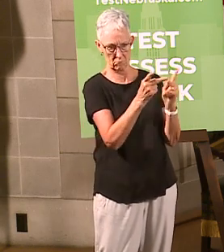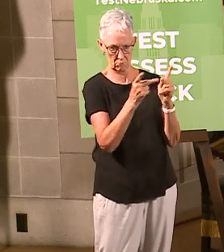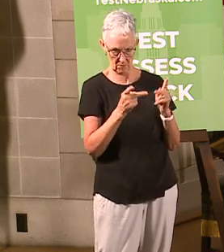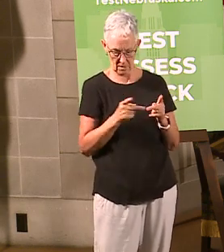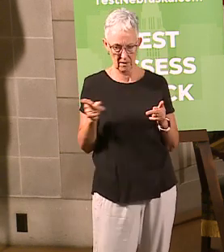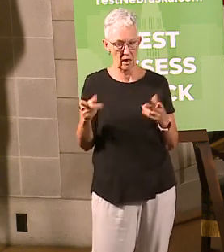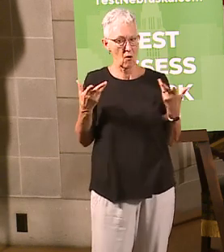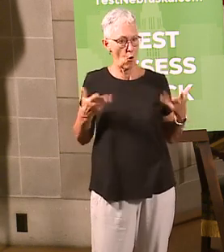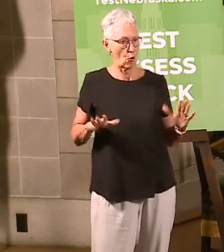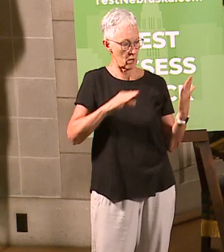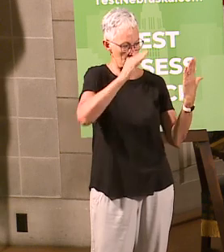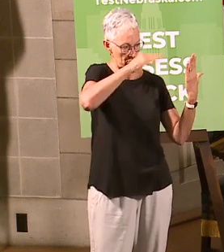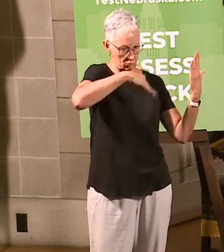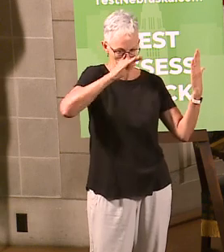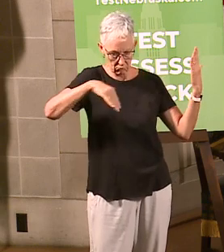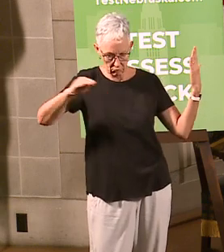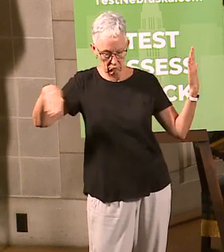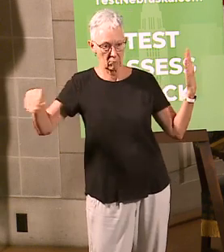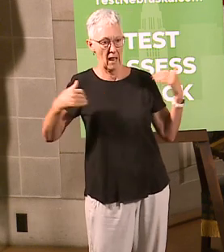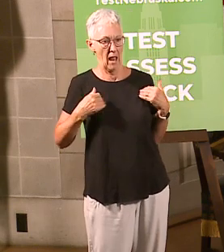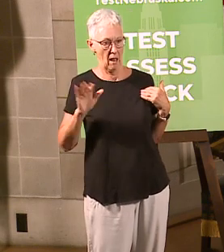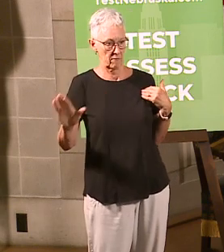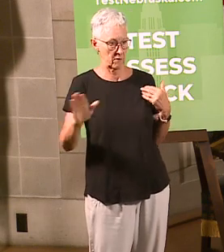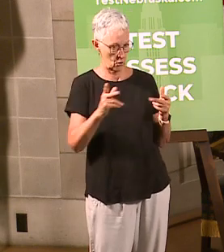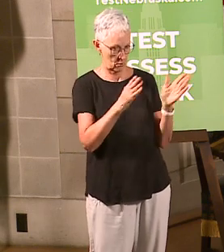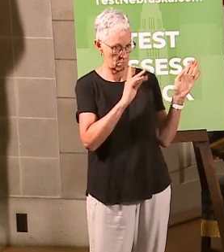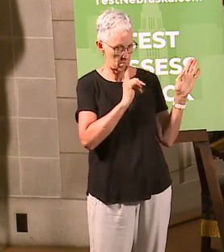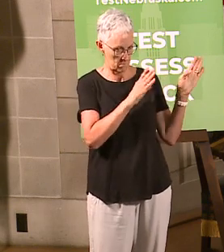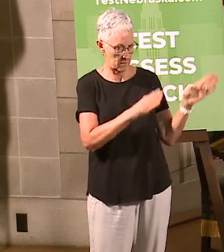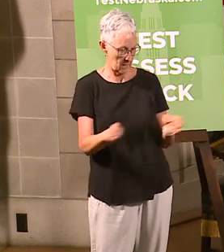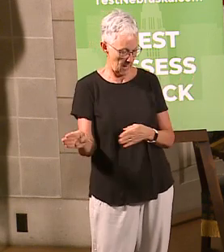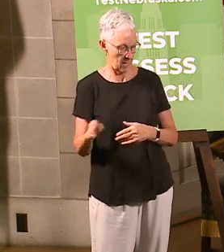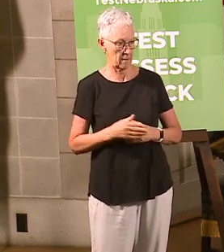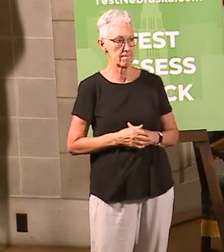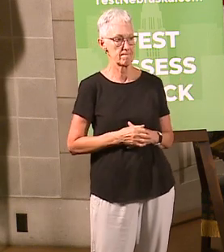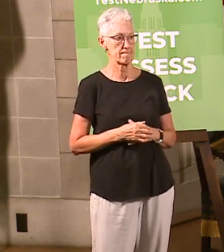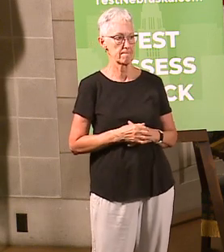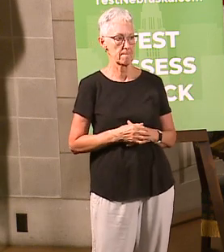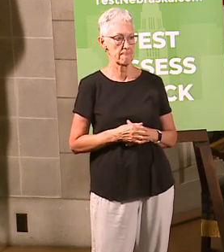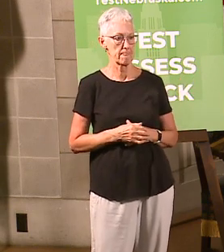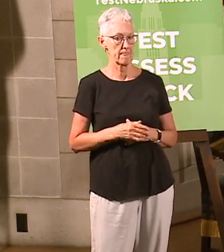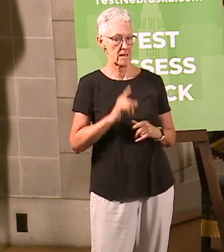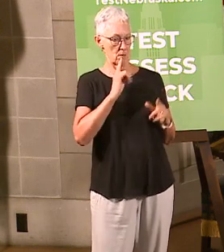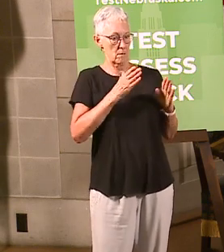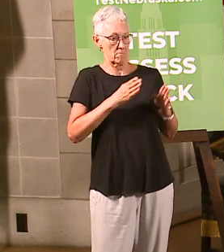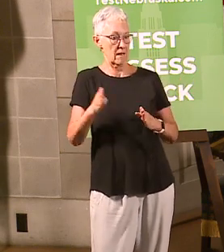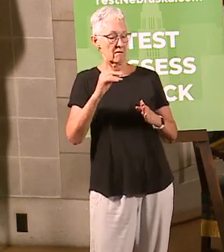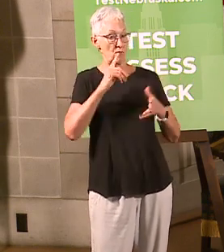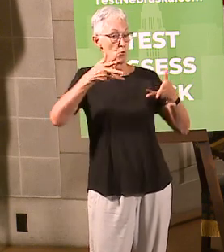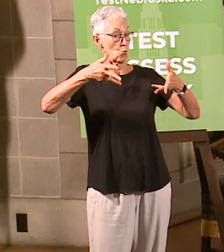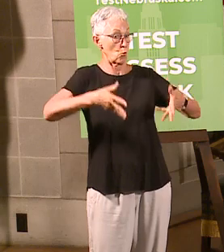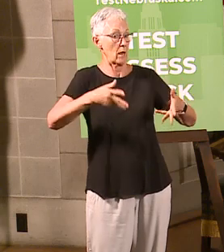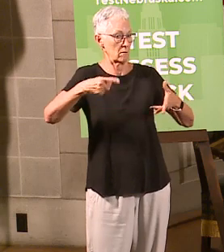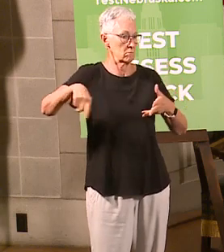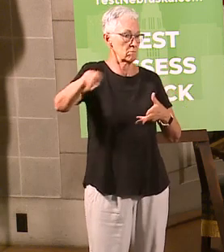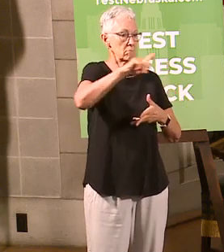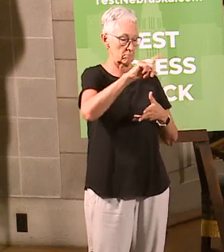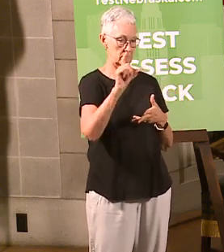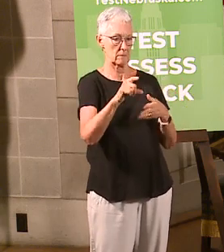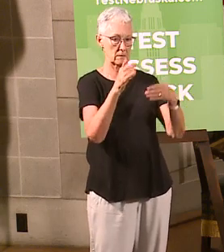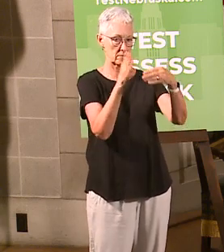their plans, and plans for the remaining long-term care facilities must be completed by June